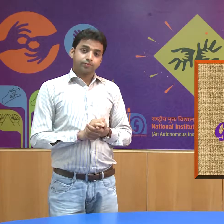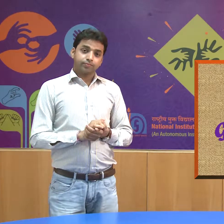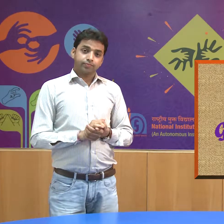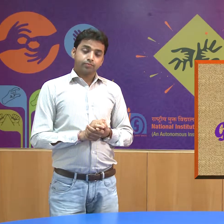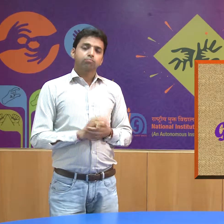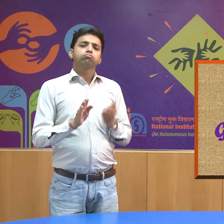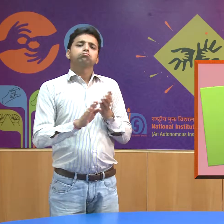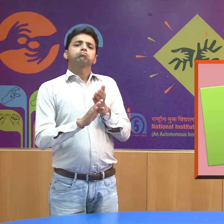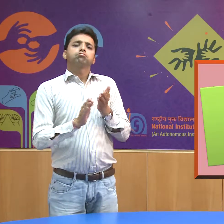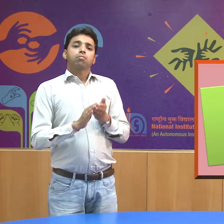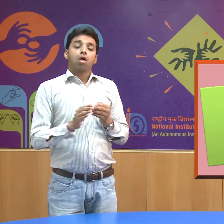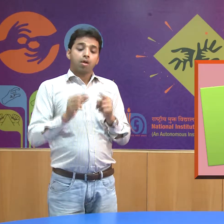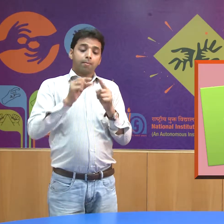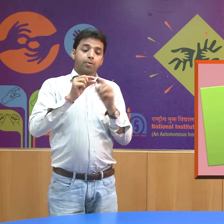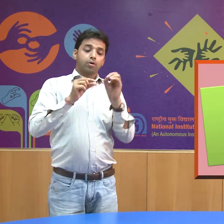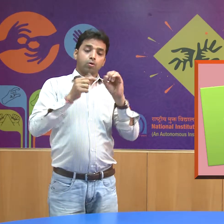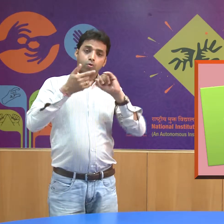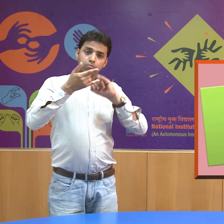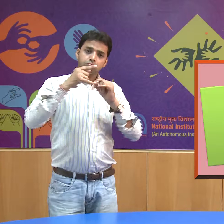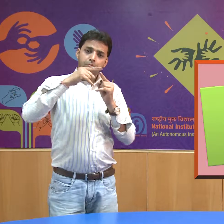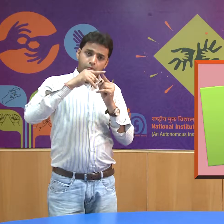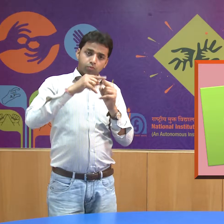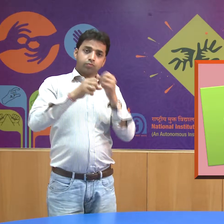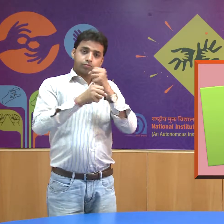and post-Gupta periods.